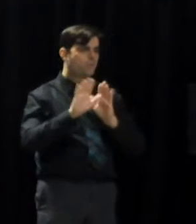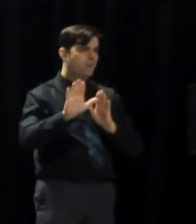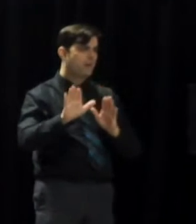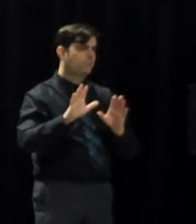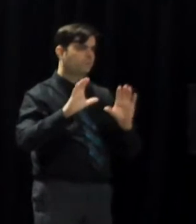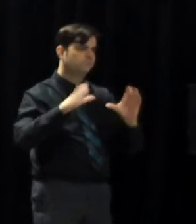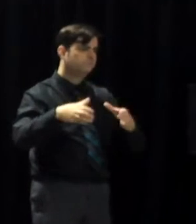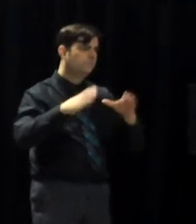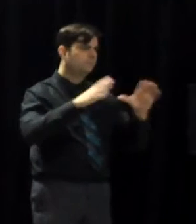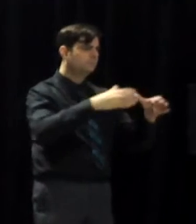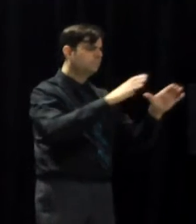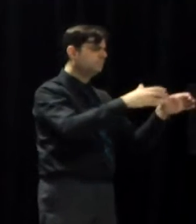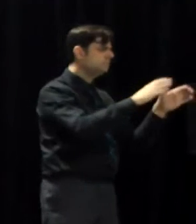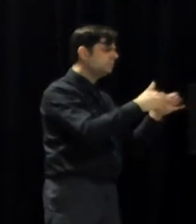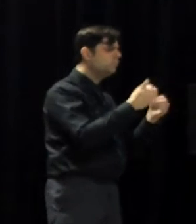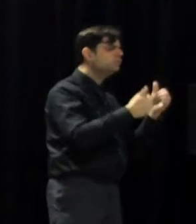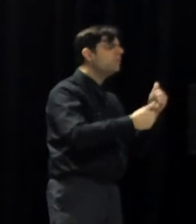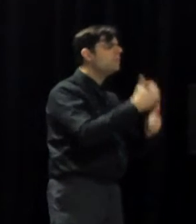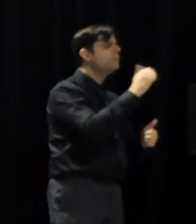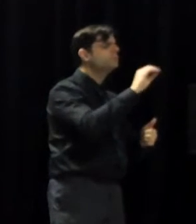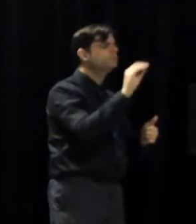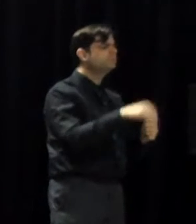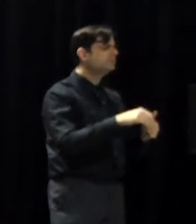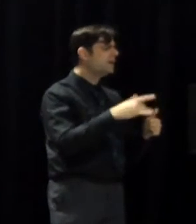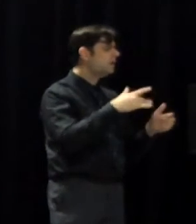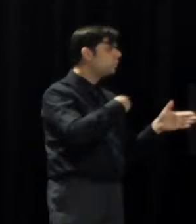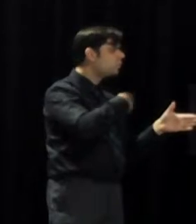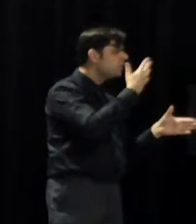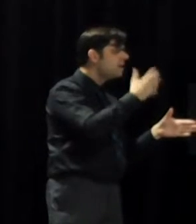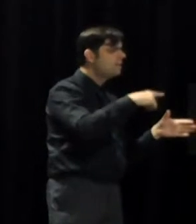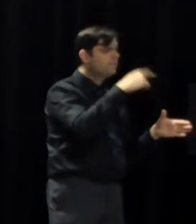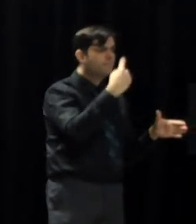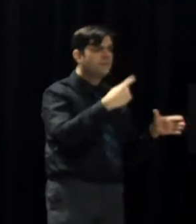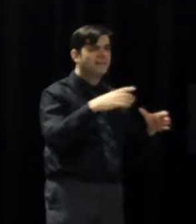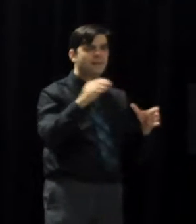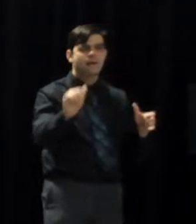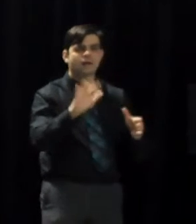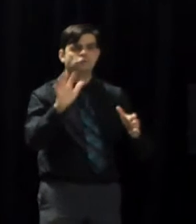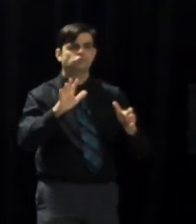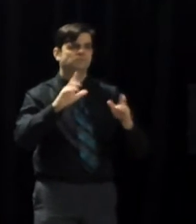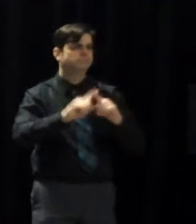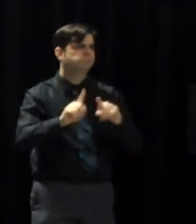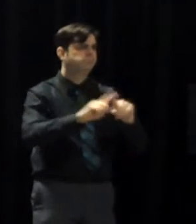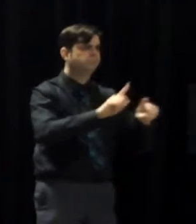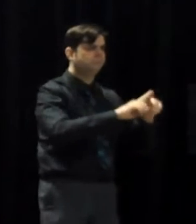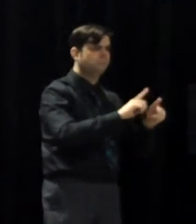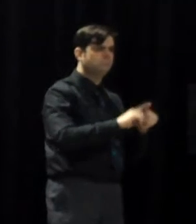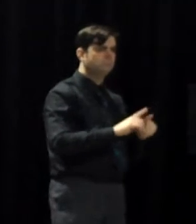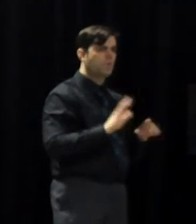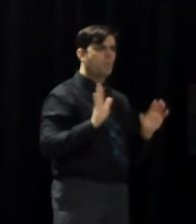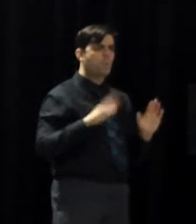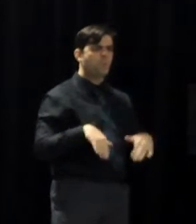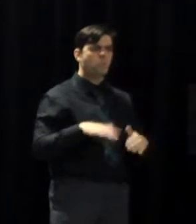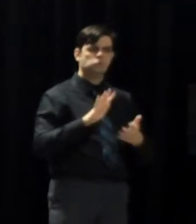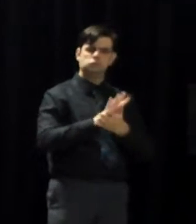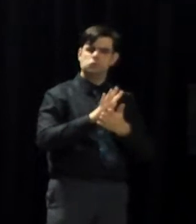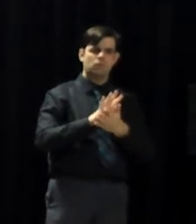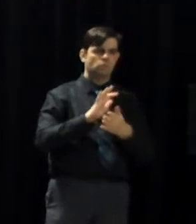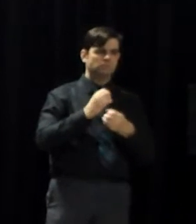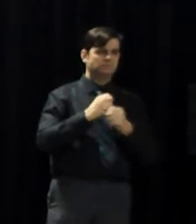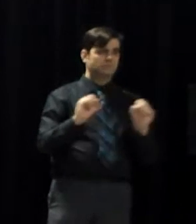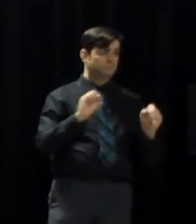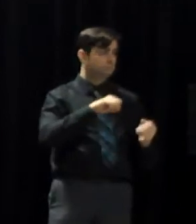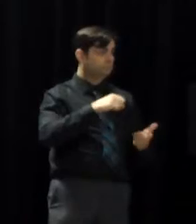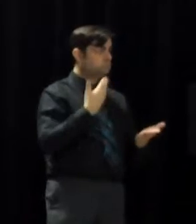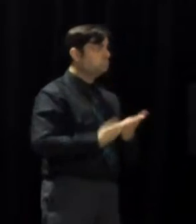is everywhere. If we are going to be testing and saying it's safe for kids to be in school, which we're proving it to be the case, and I'm a huge